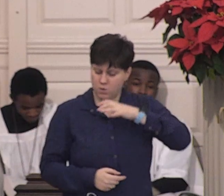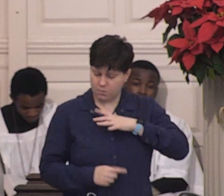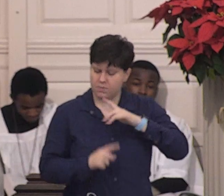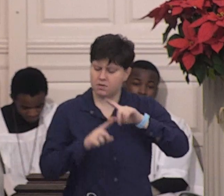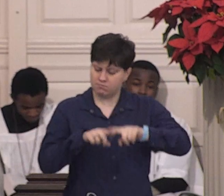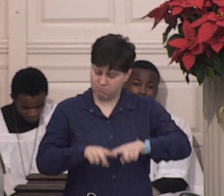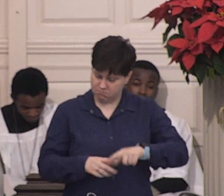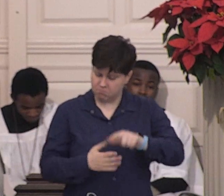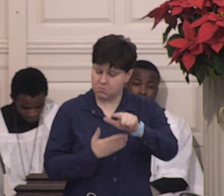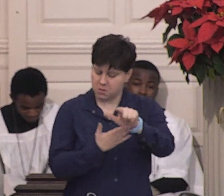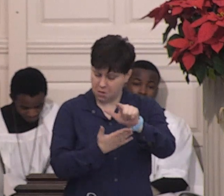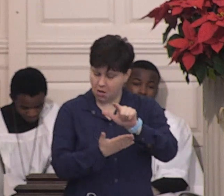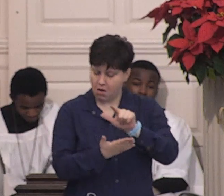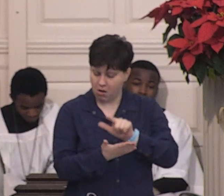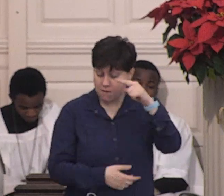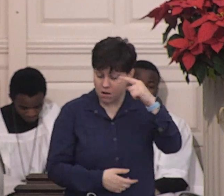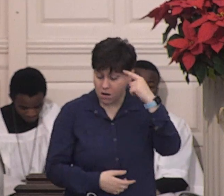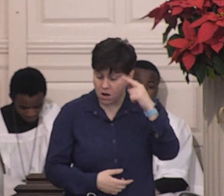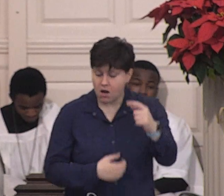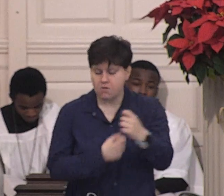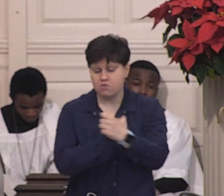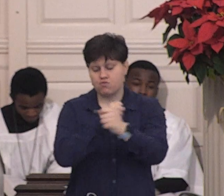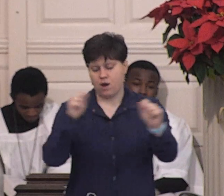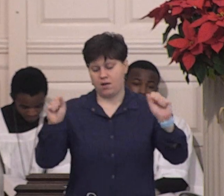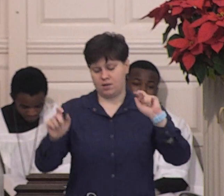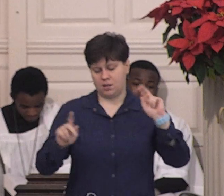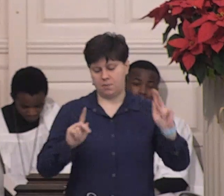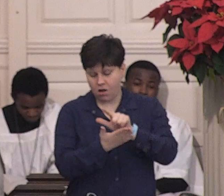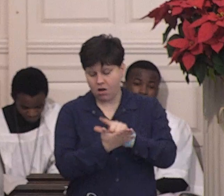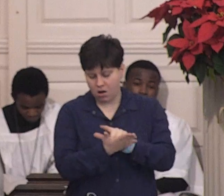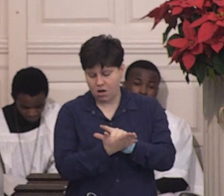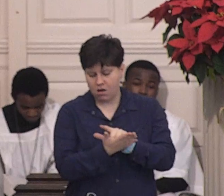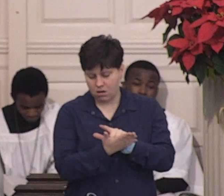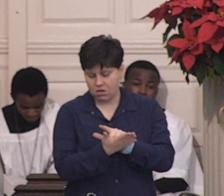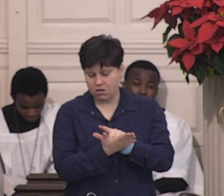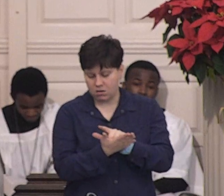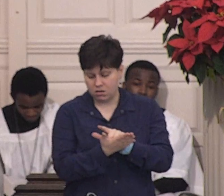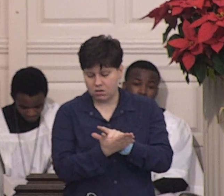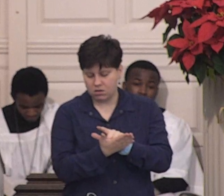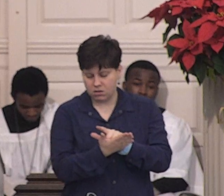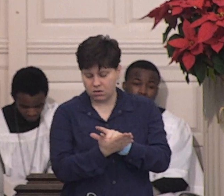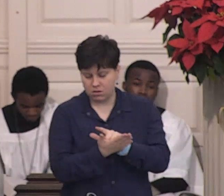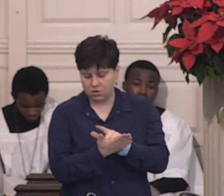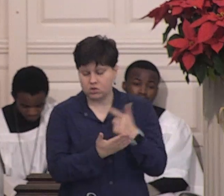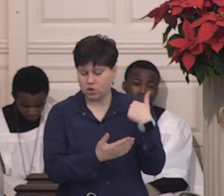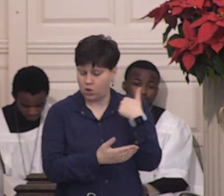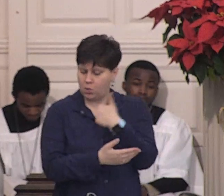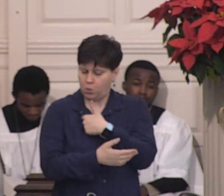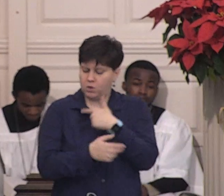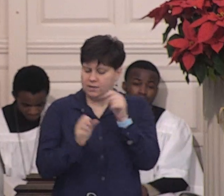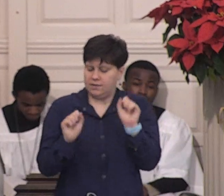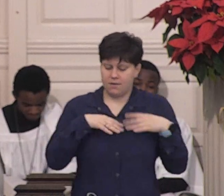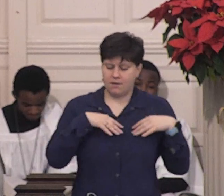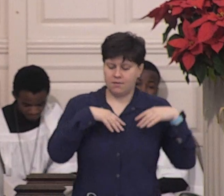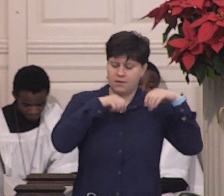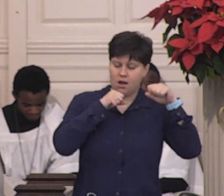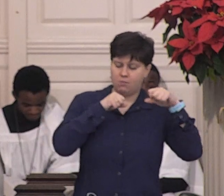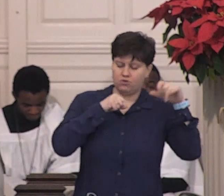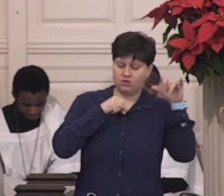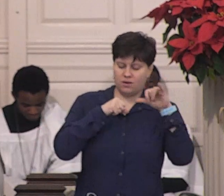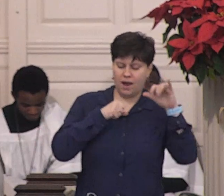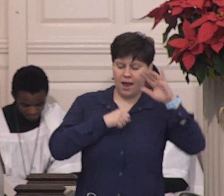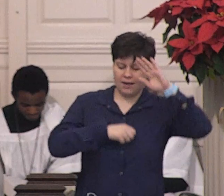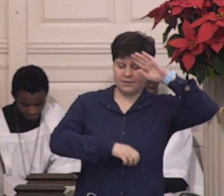law, to ransom those under the law, so that we might receive adoption as